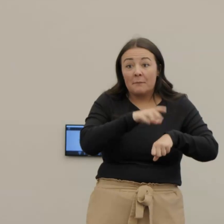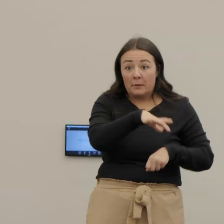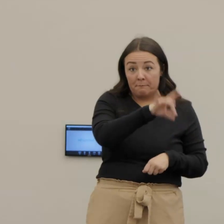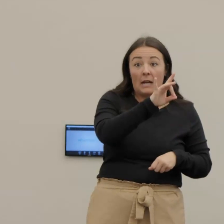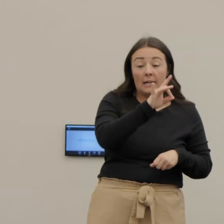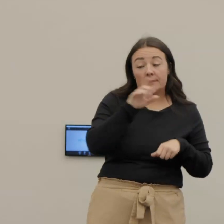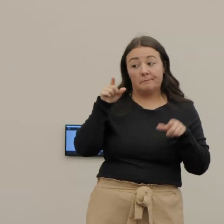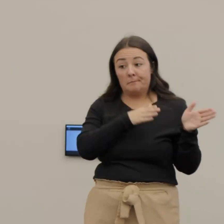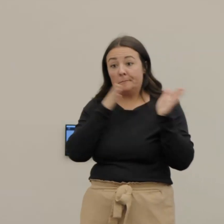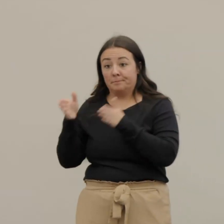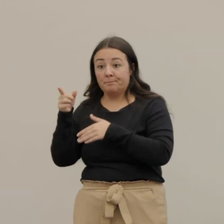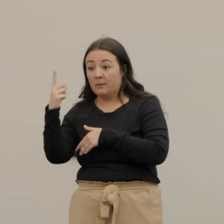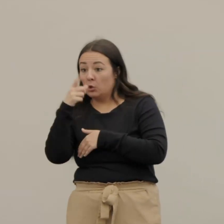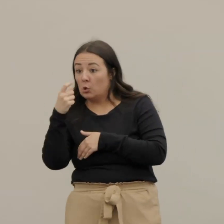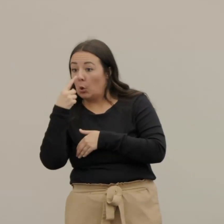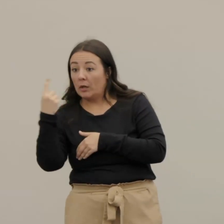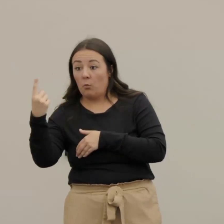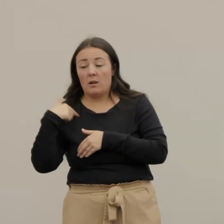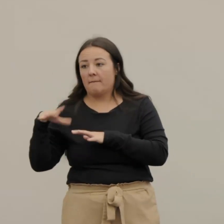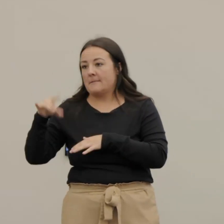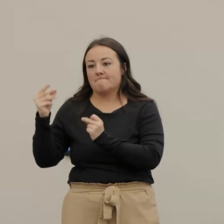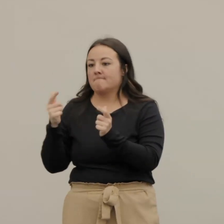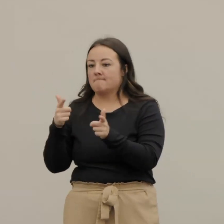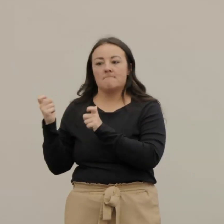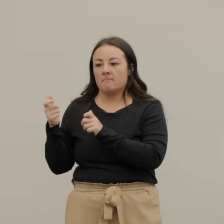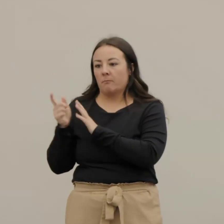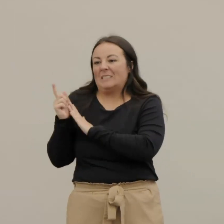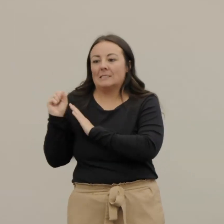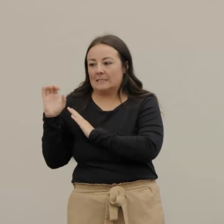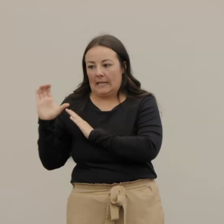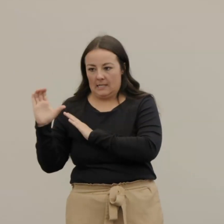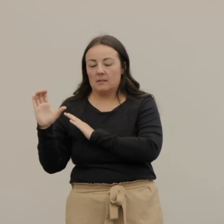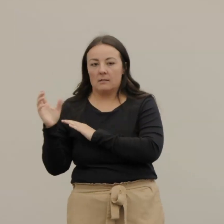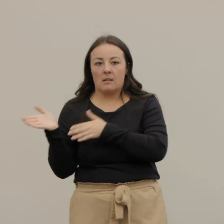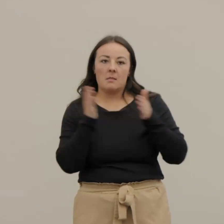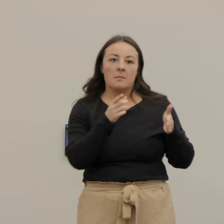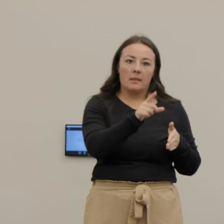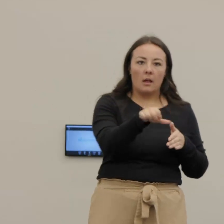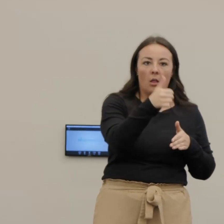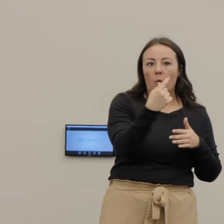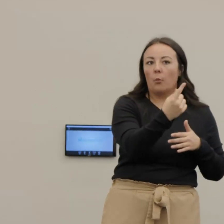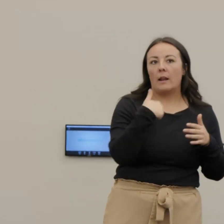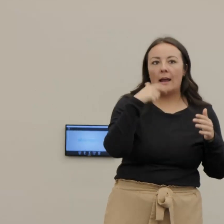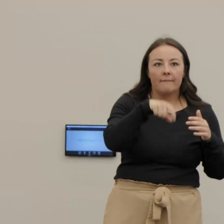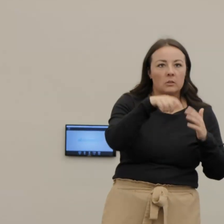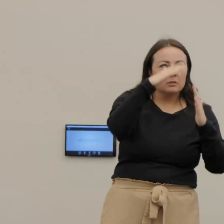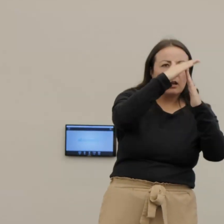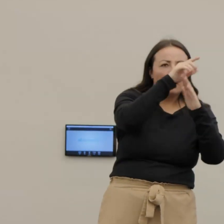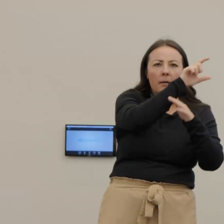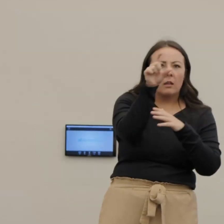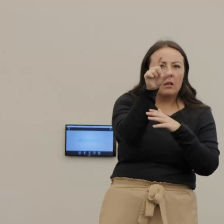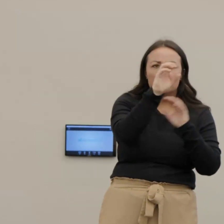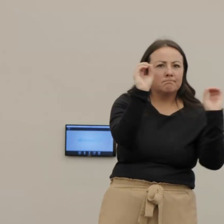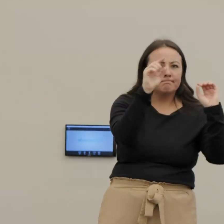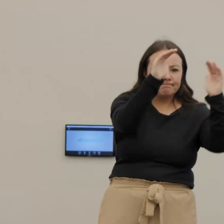Target one, I found it in 1 second. On the other one, I had to look at the top. I don't think it's there. I looked